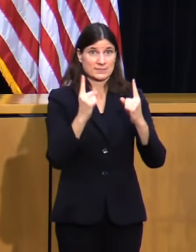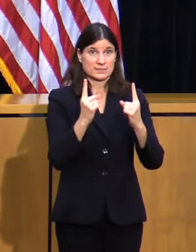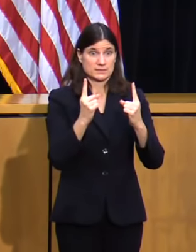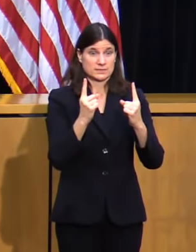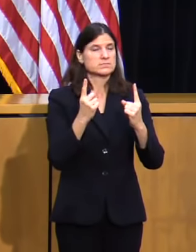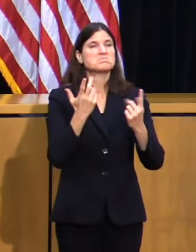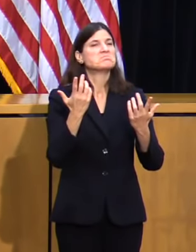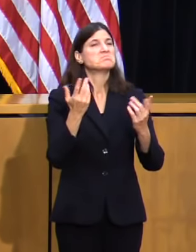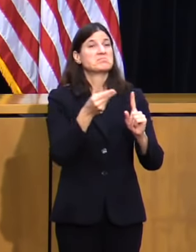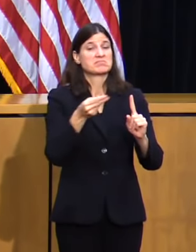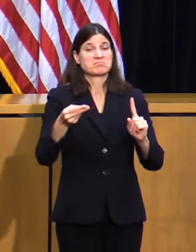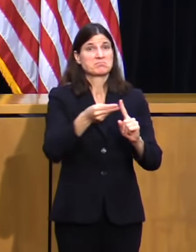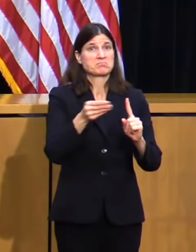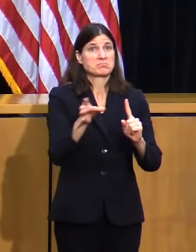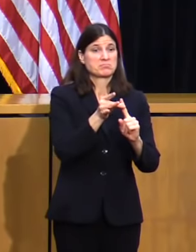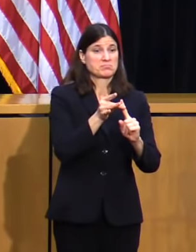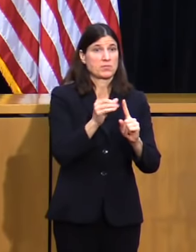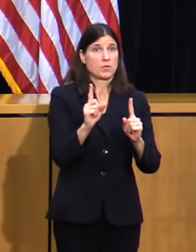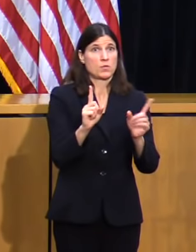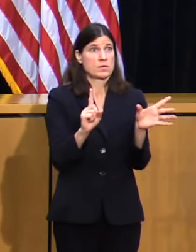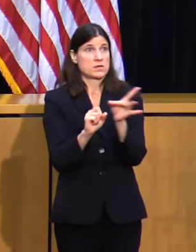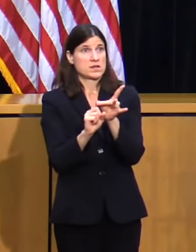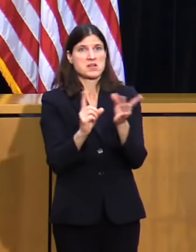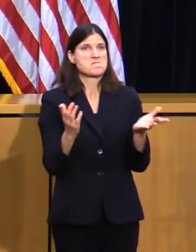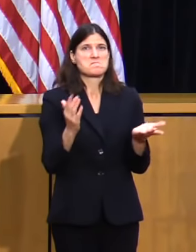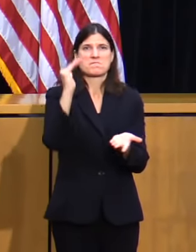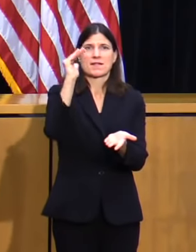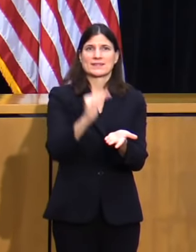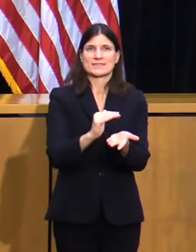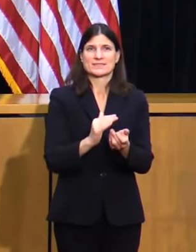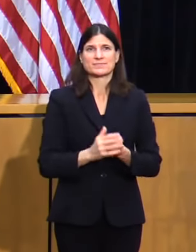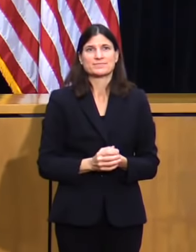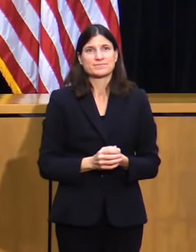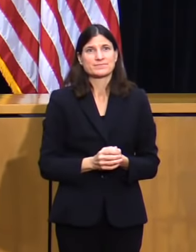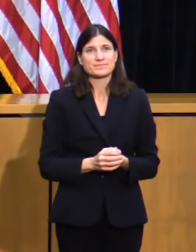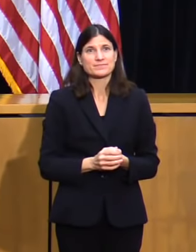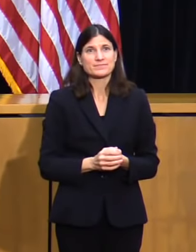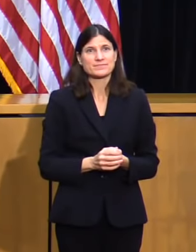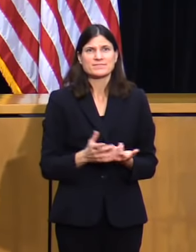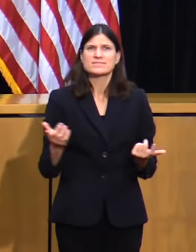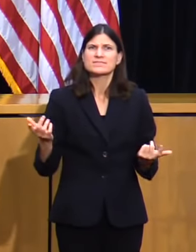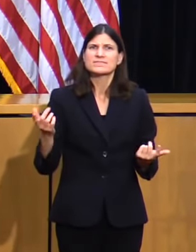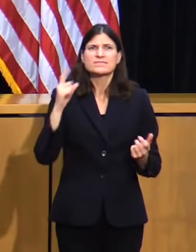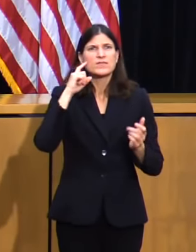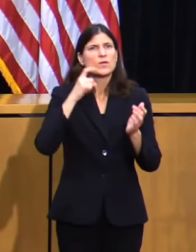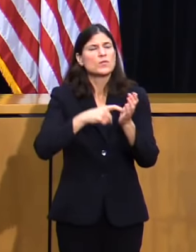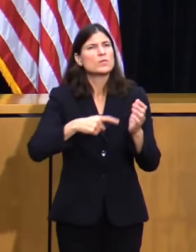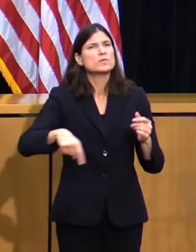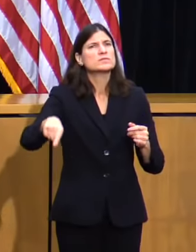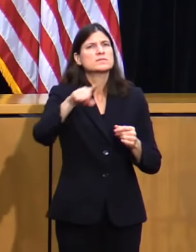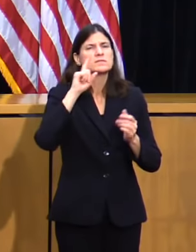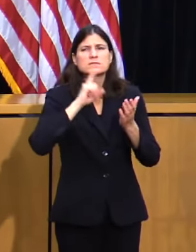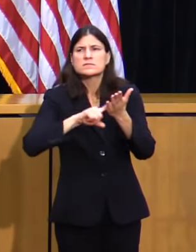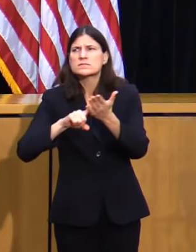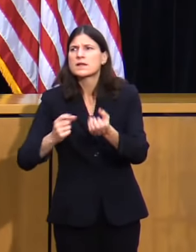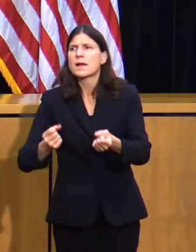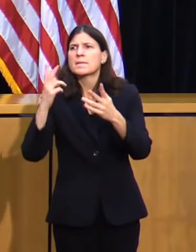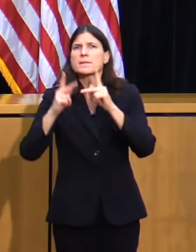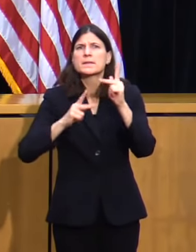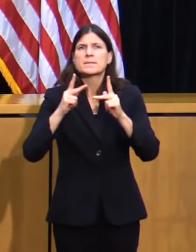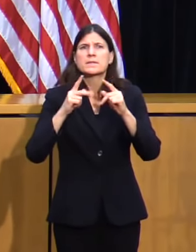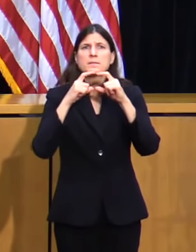dramatically less transmission, which significantly reduces the viral load that lands on the other person, which does have the potential to reduce